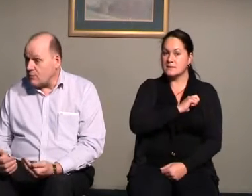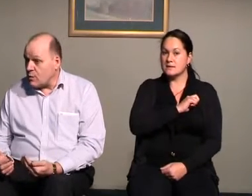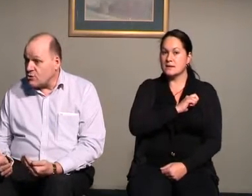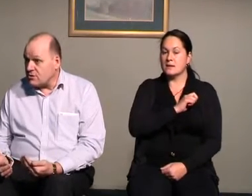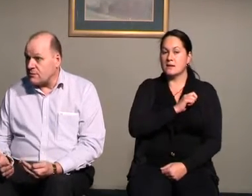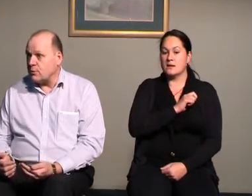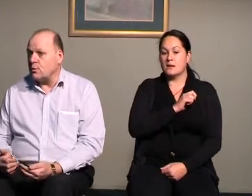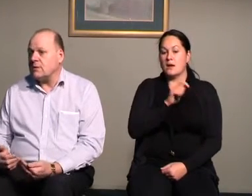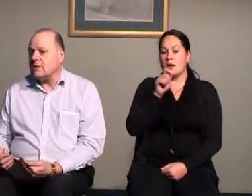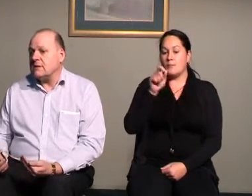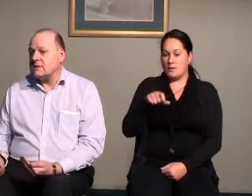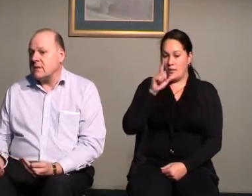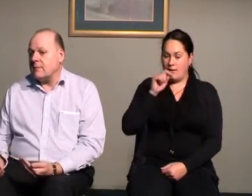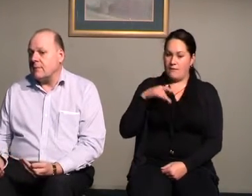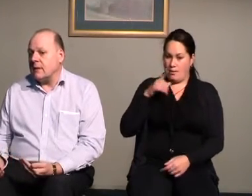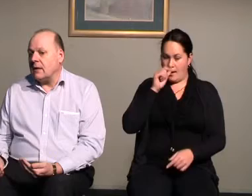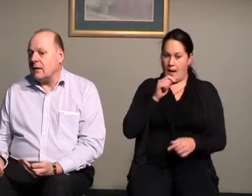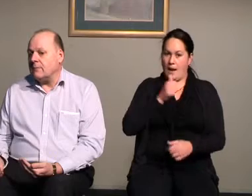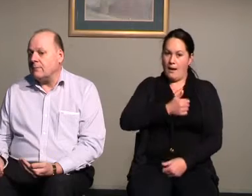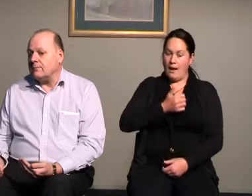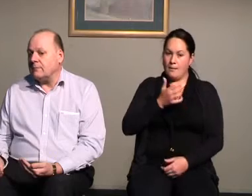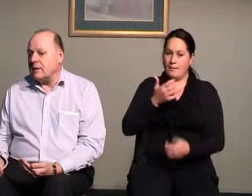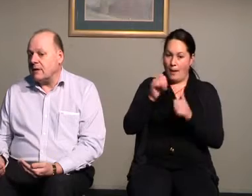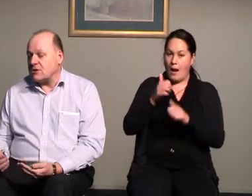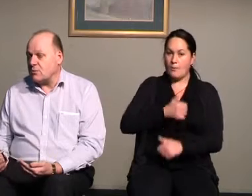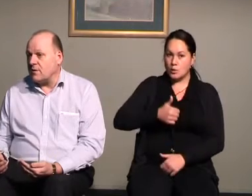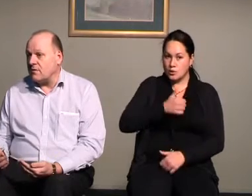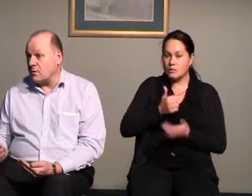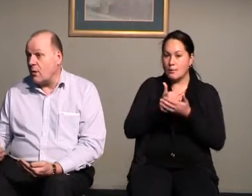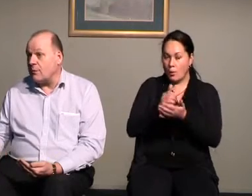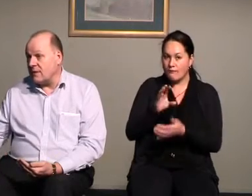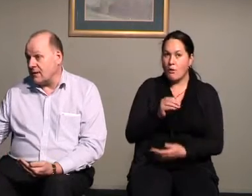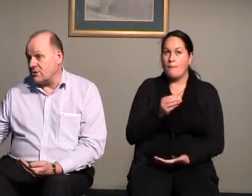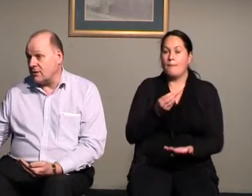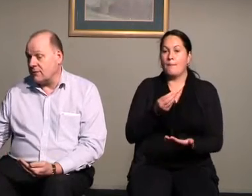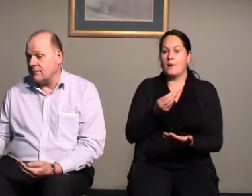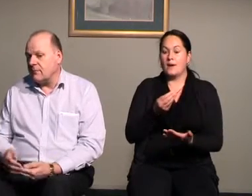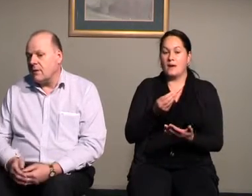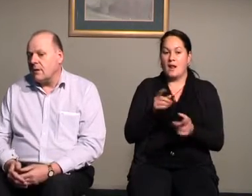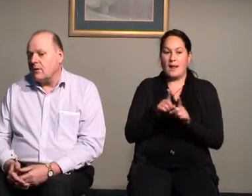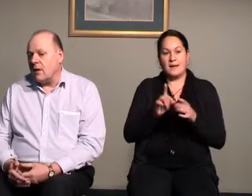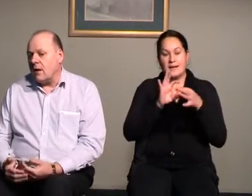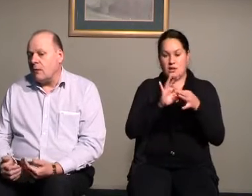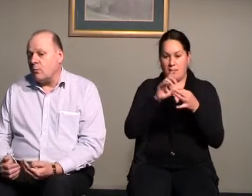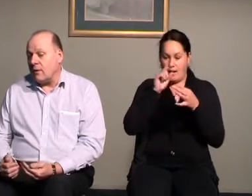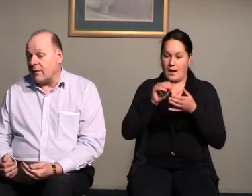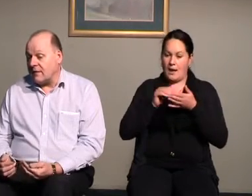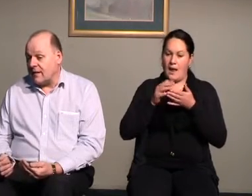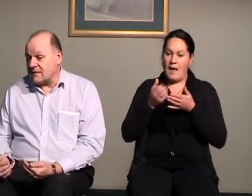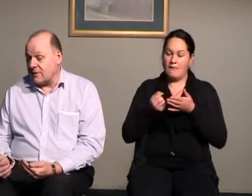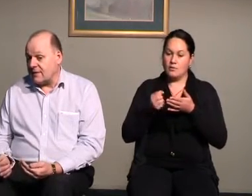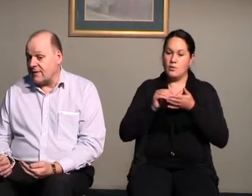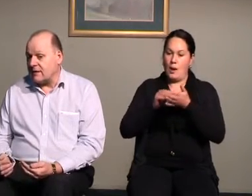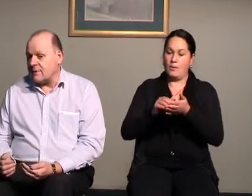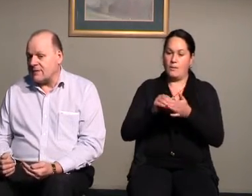get some emotional support, some connection with to help them in that journey. One other